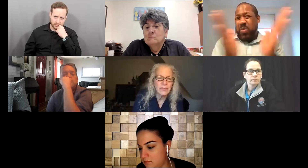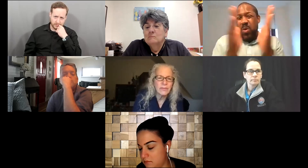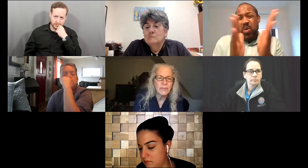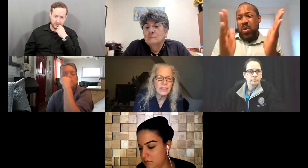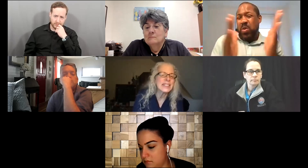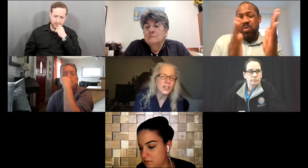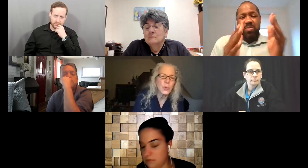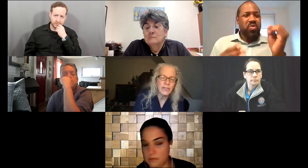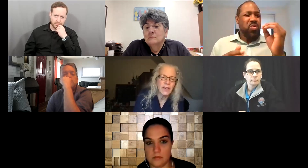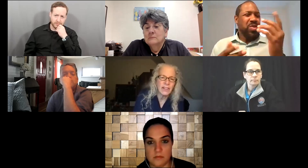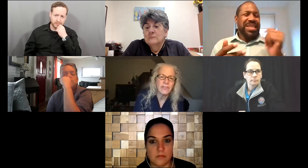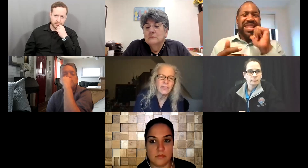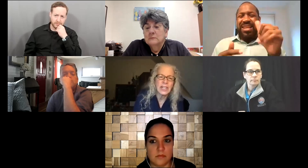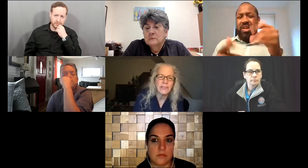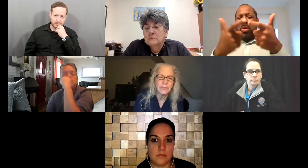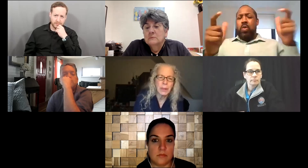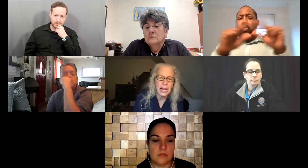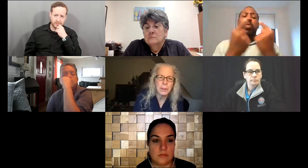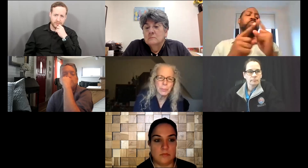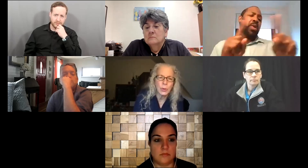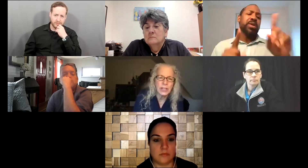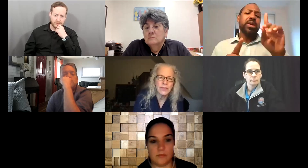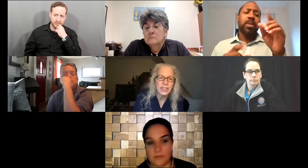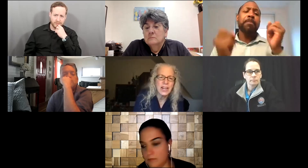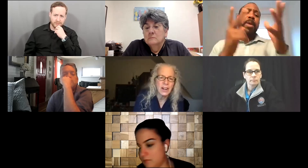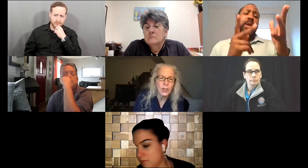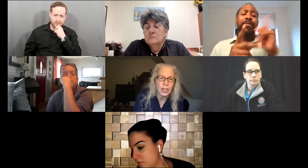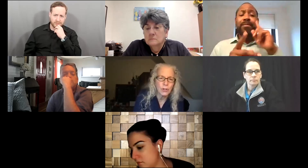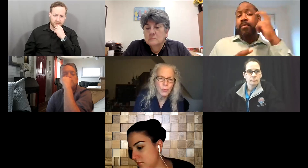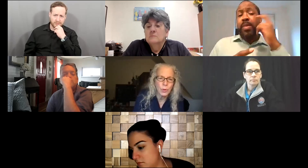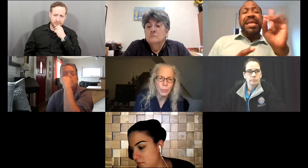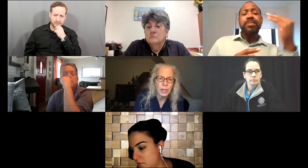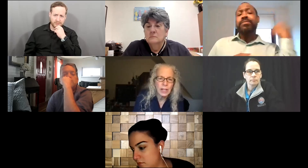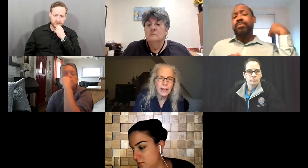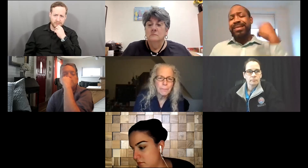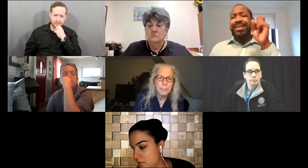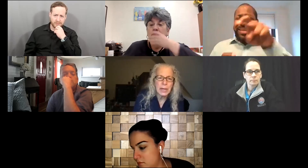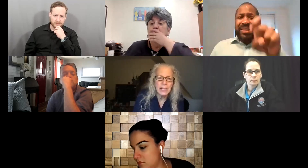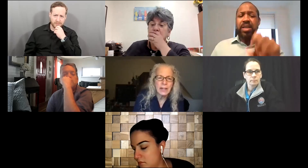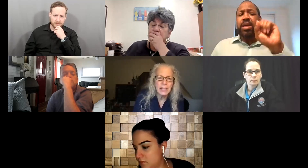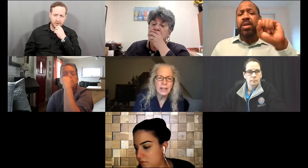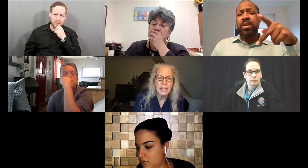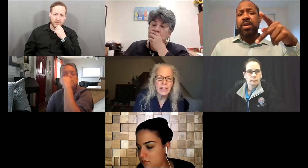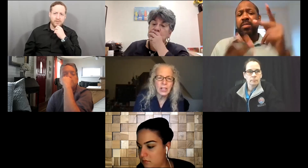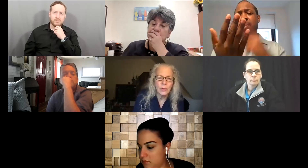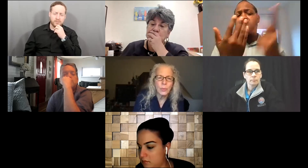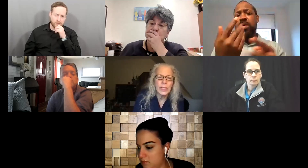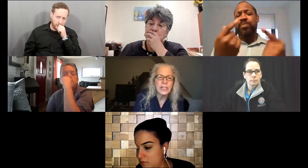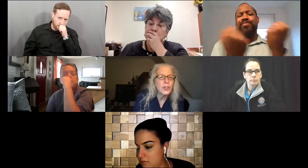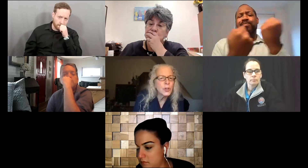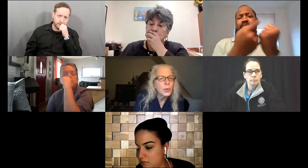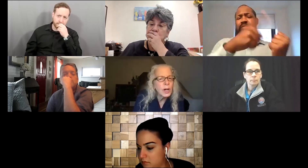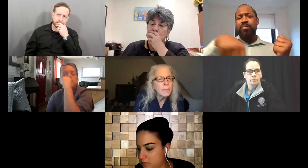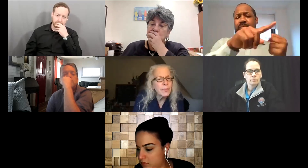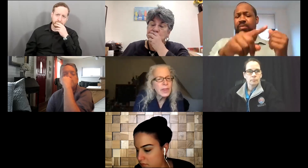25, less than 25 deaf blind people who live here. It's not a very large group. But, you know, we